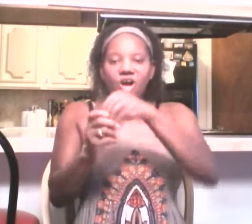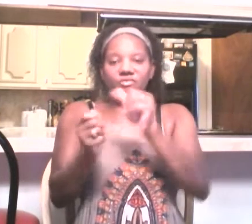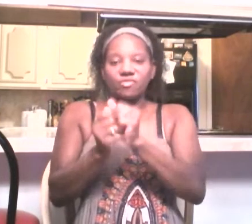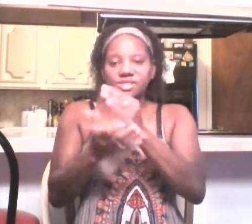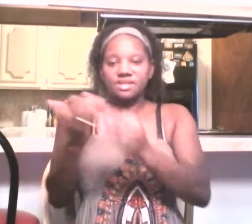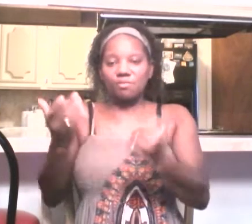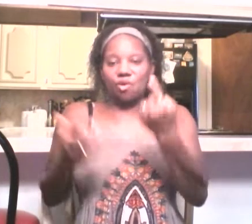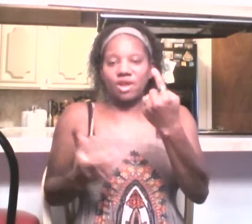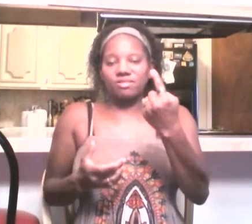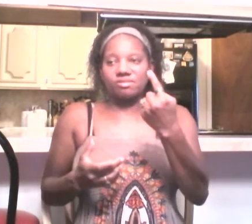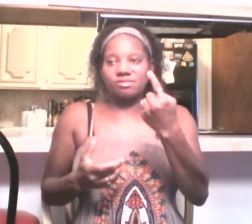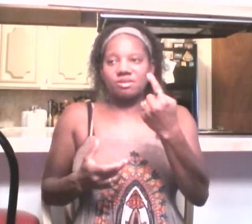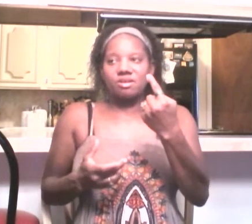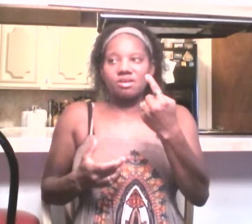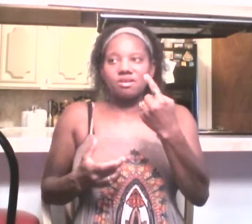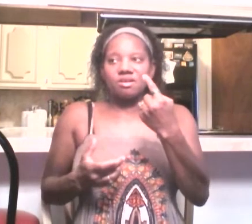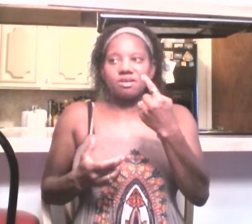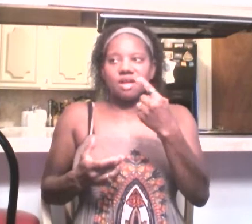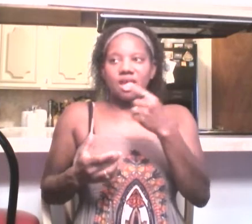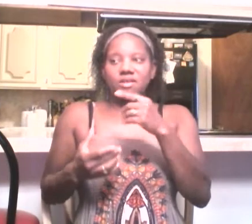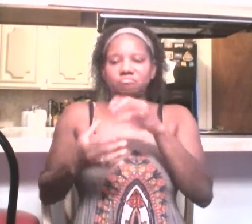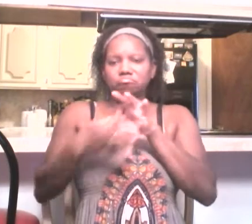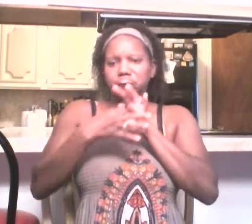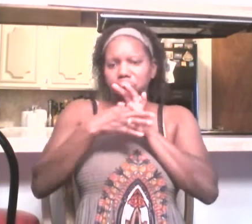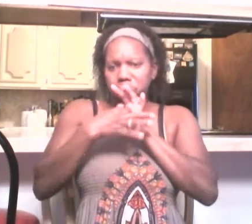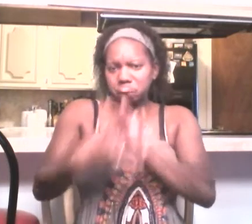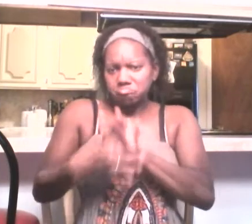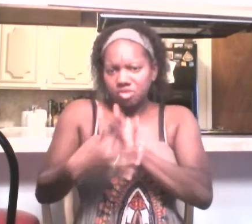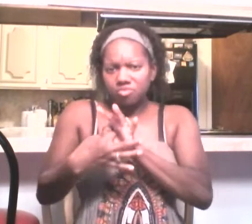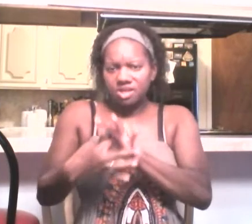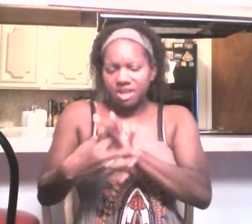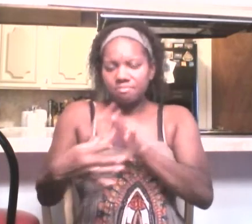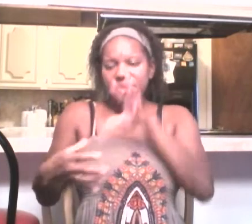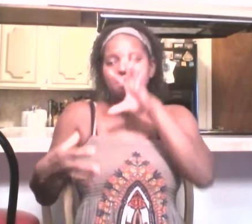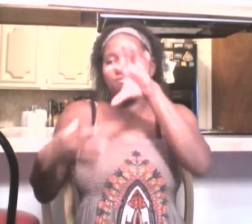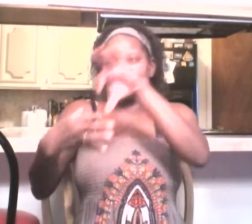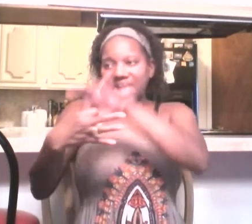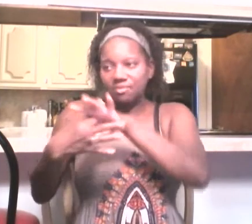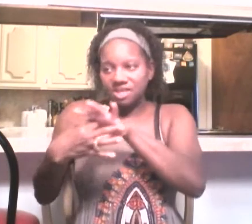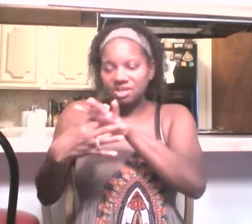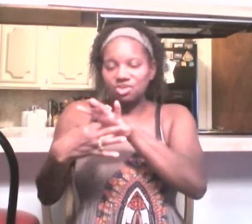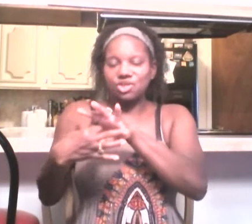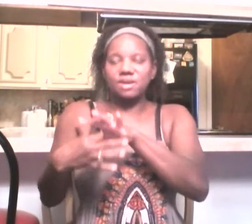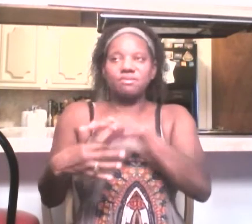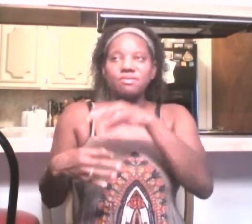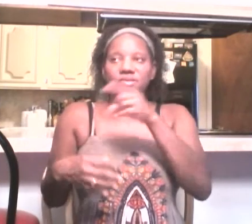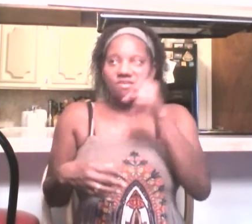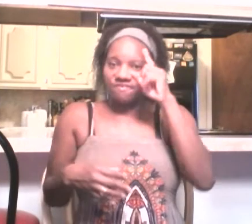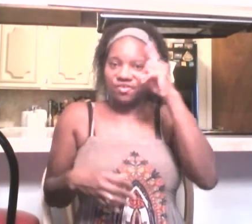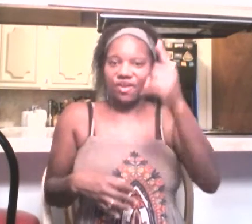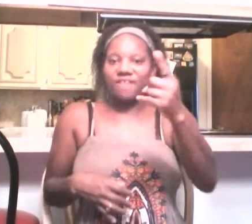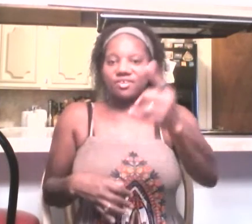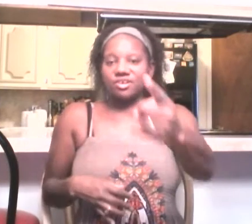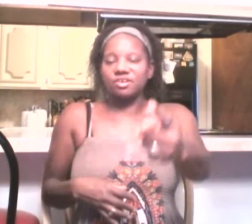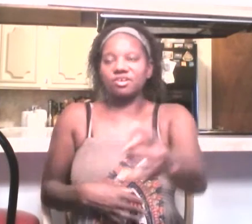involved with someone and being in that relationship forever. You